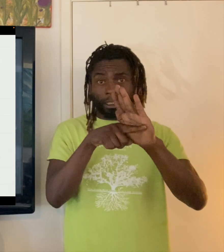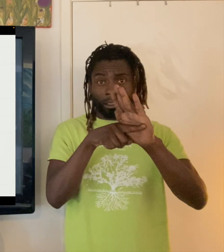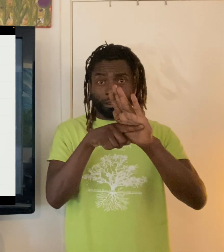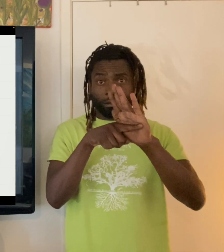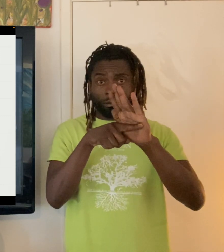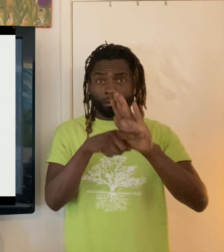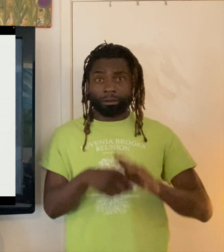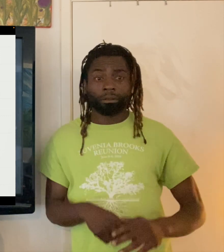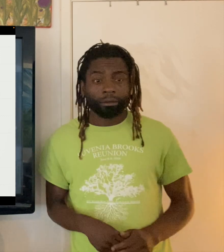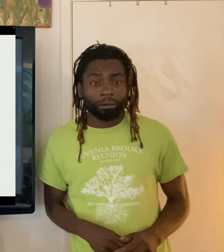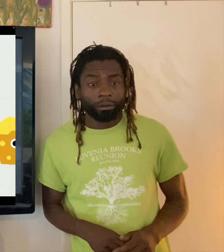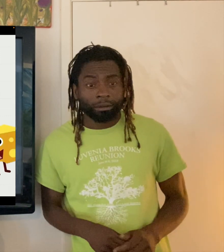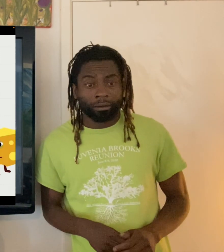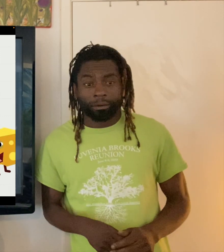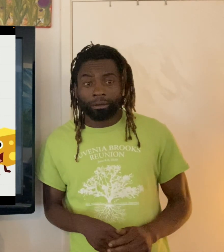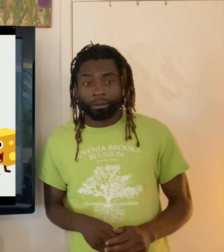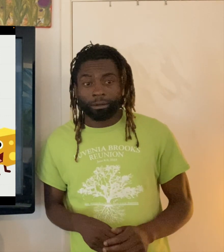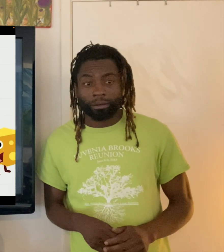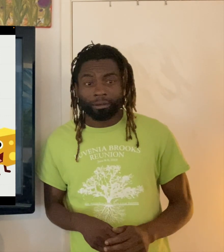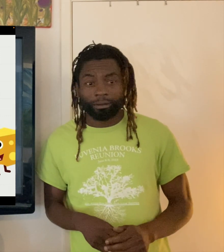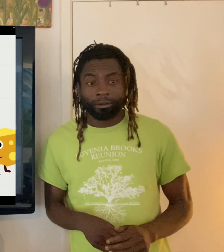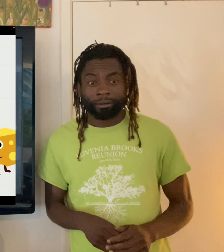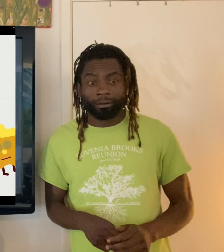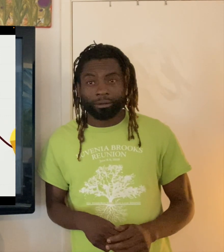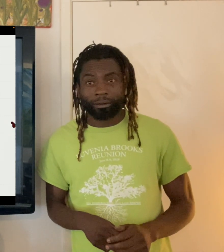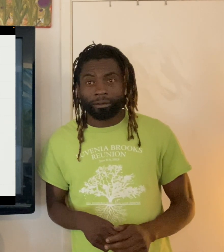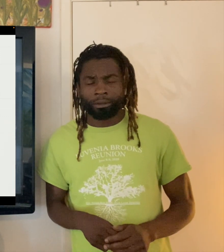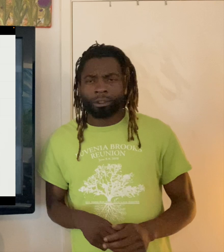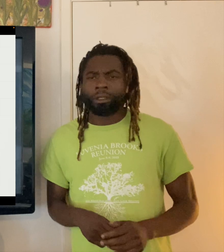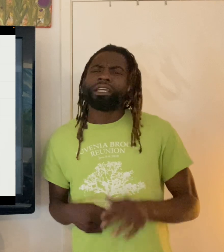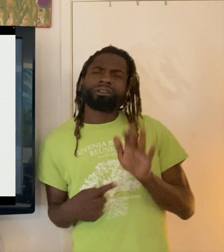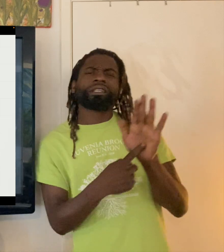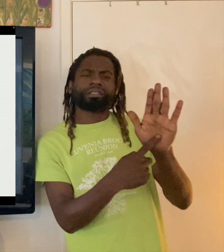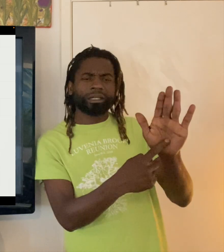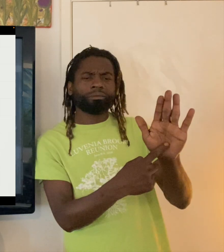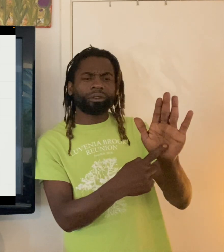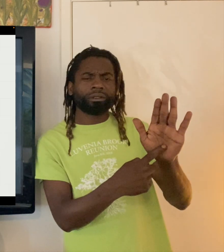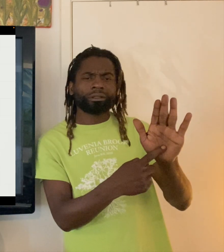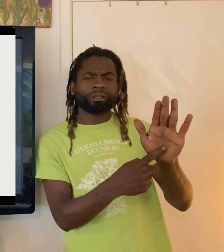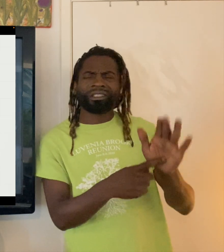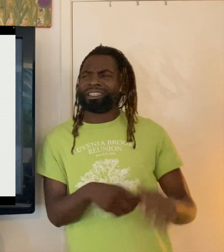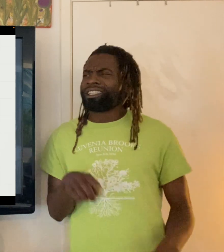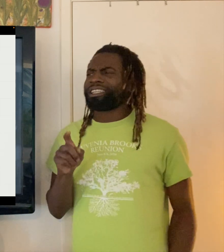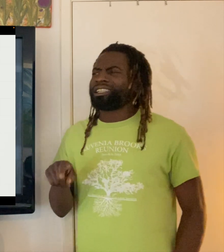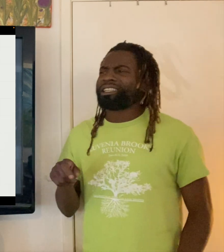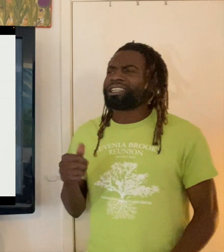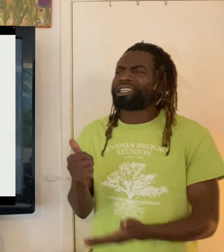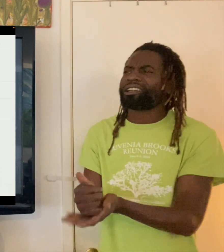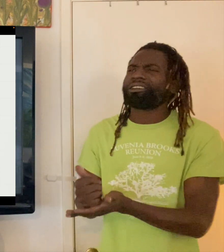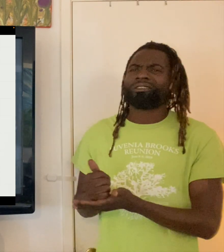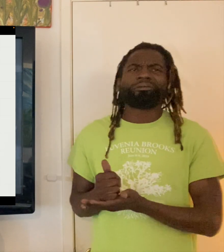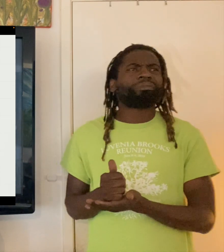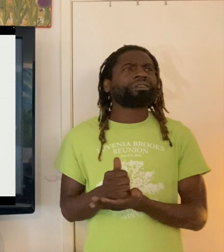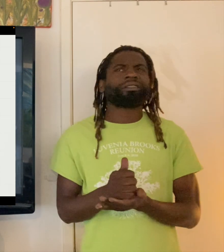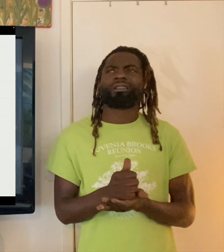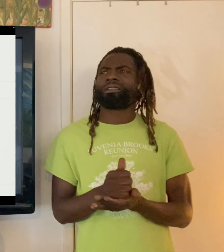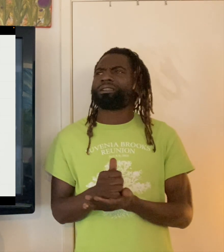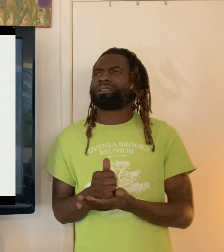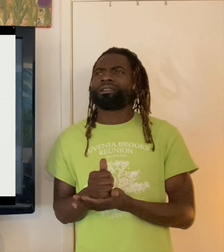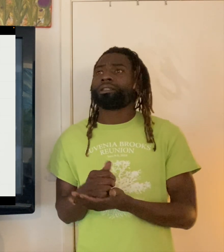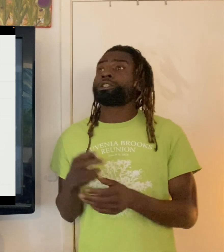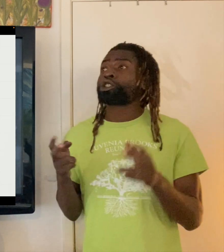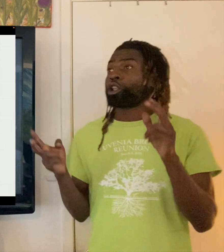subtracting. Subtracting! Let us use an example. We need a volunteer. How